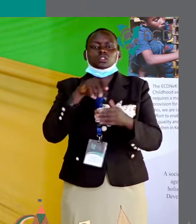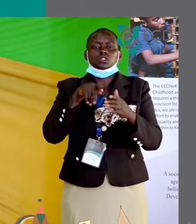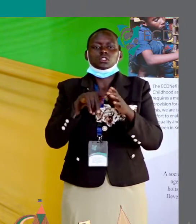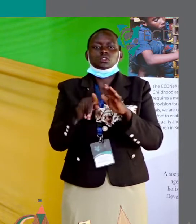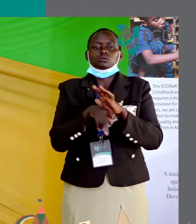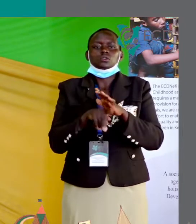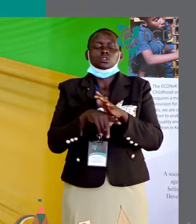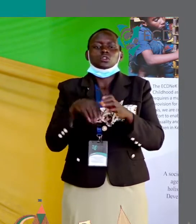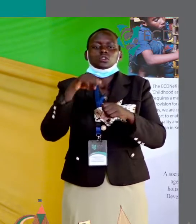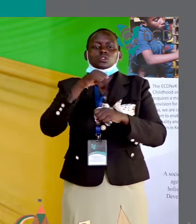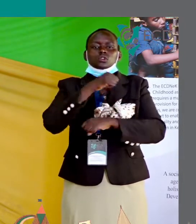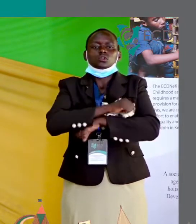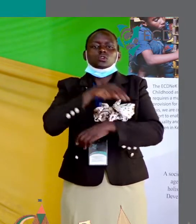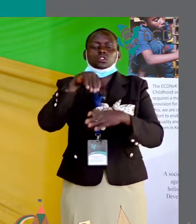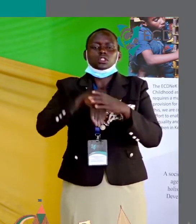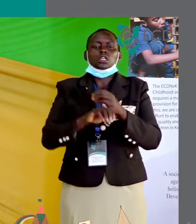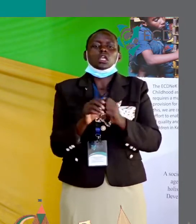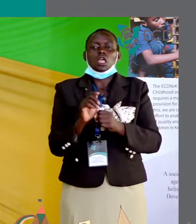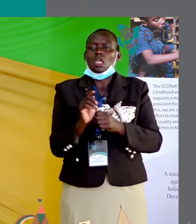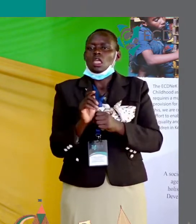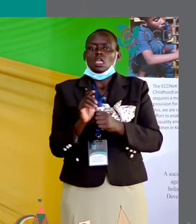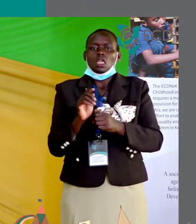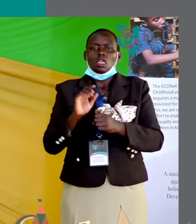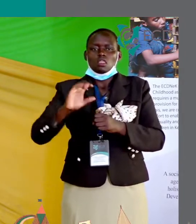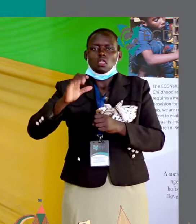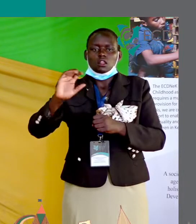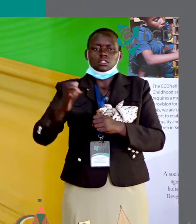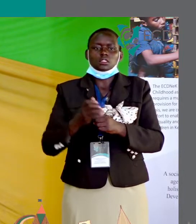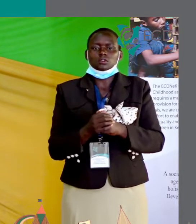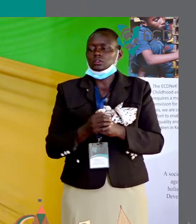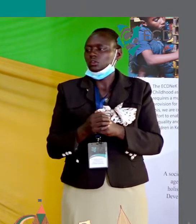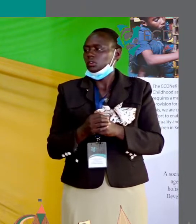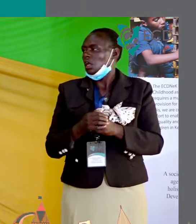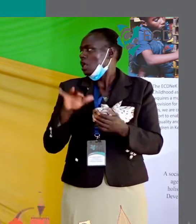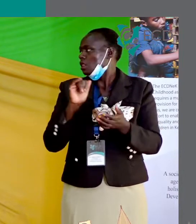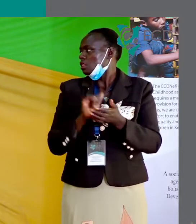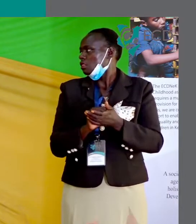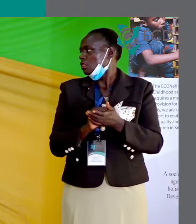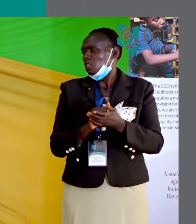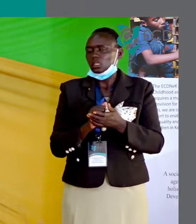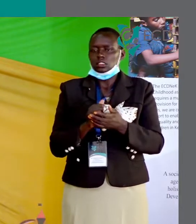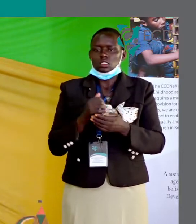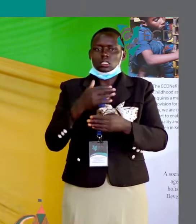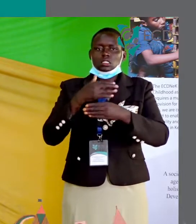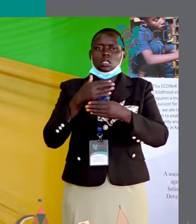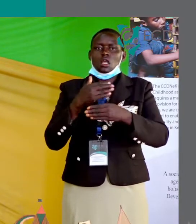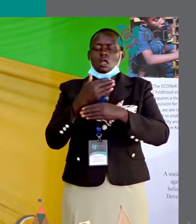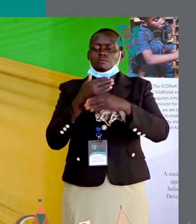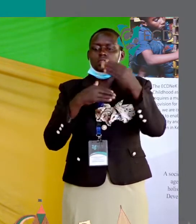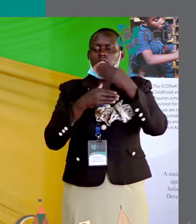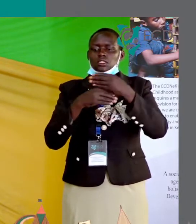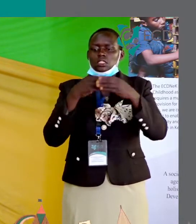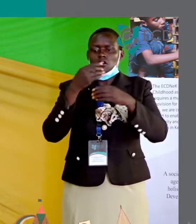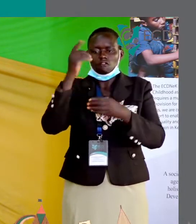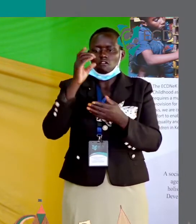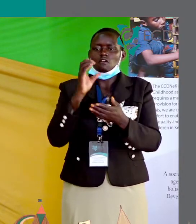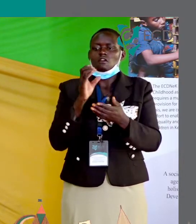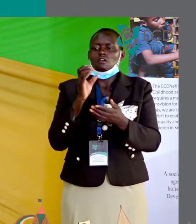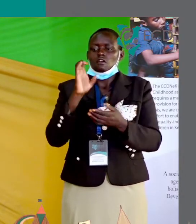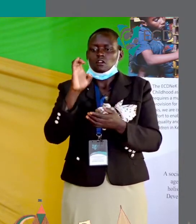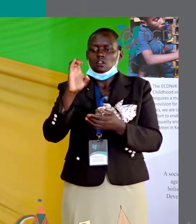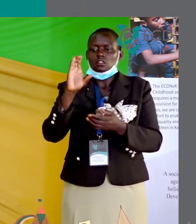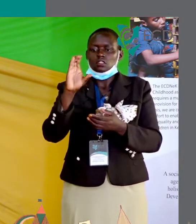in the city. And you can see this is a block of an ECD center in a place called AF Ruben in